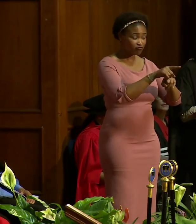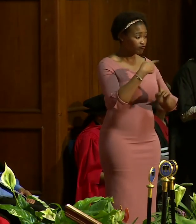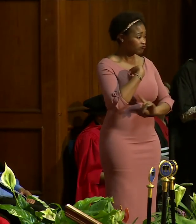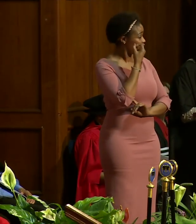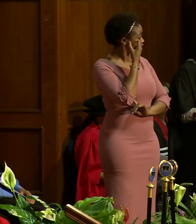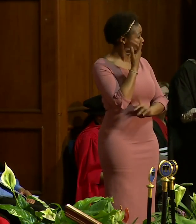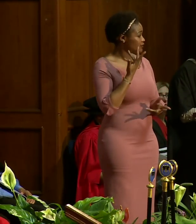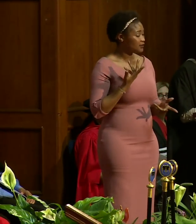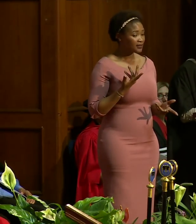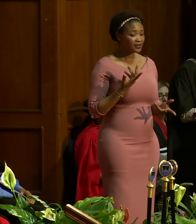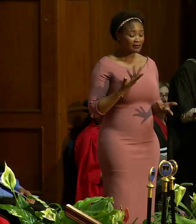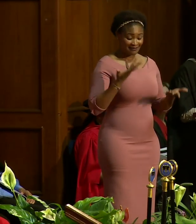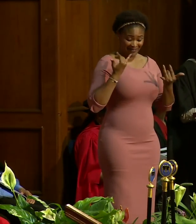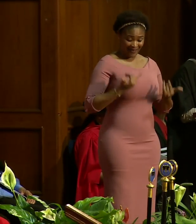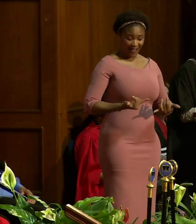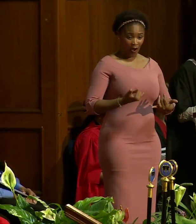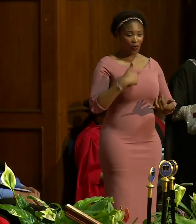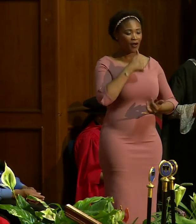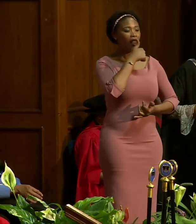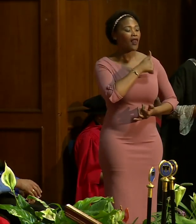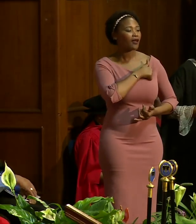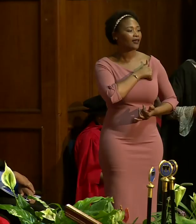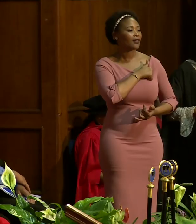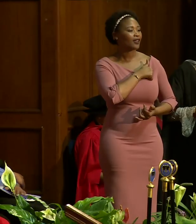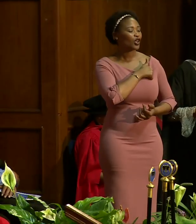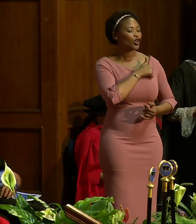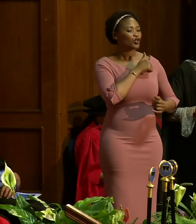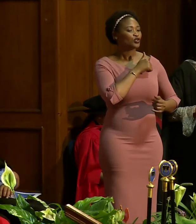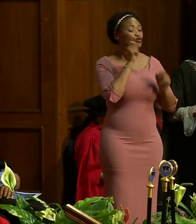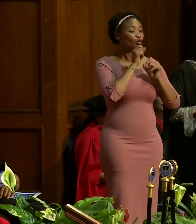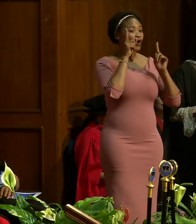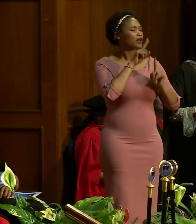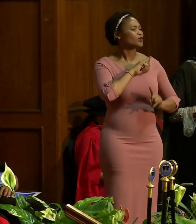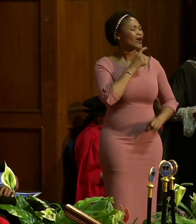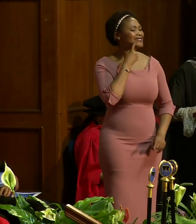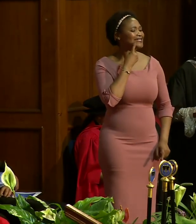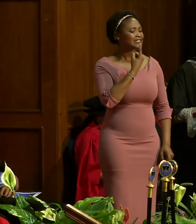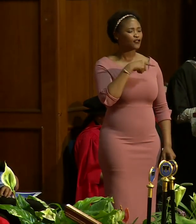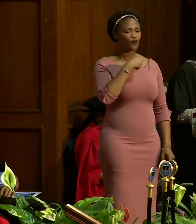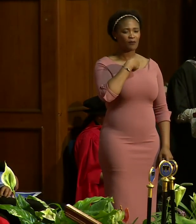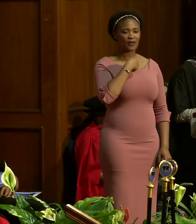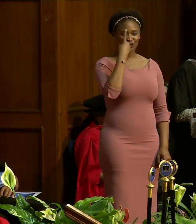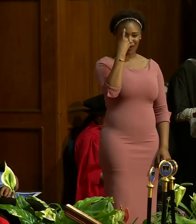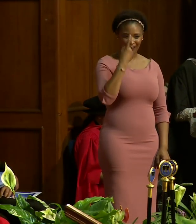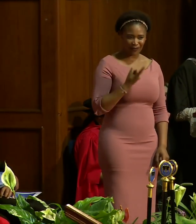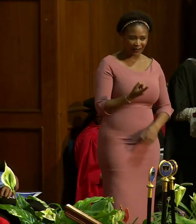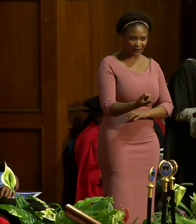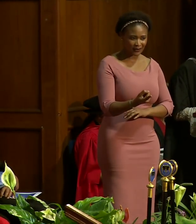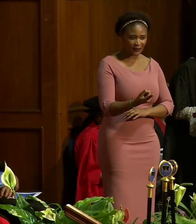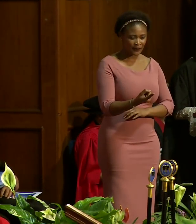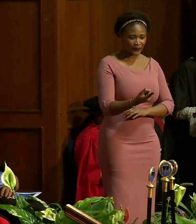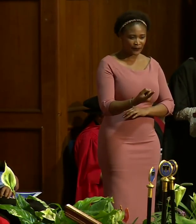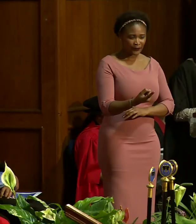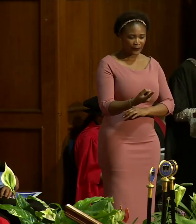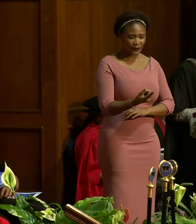that, and only now am I lucky to realize why it was so easy for me to believe that. It